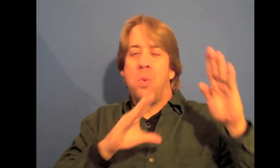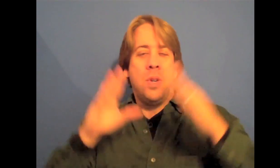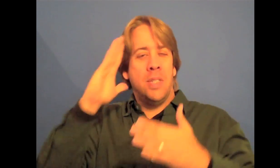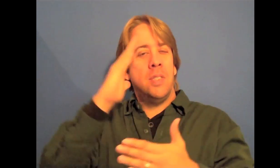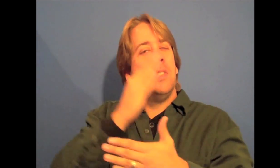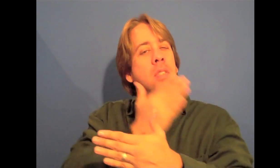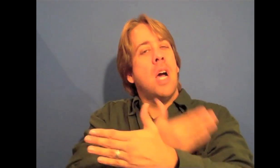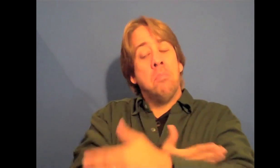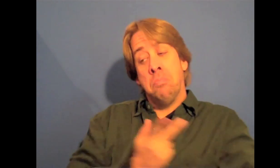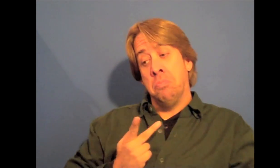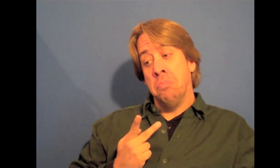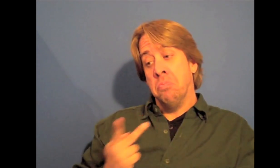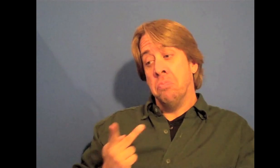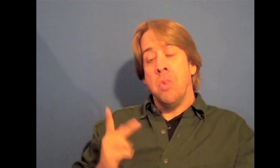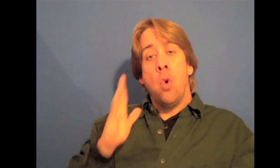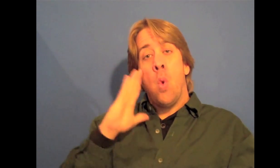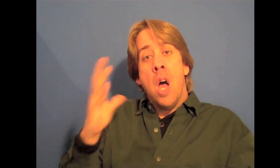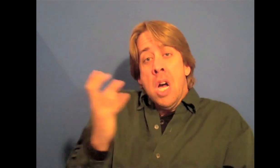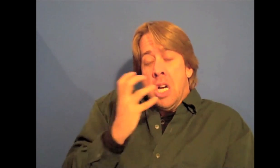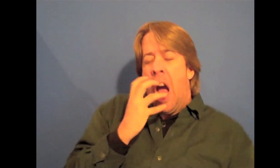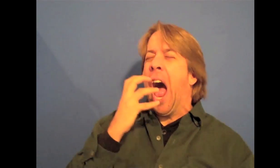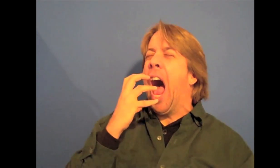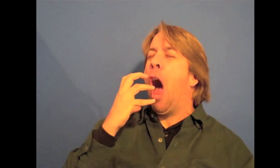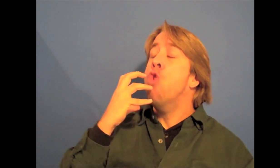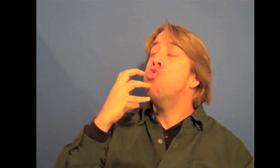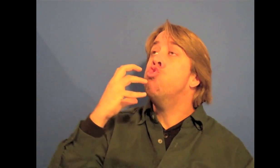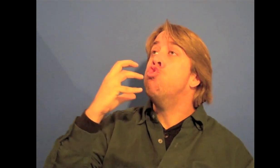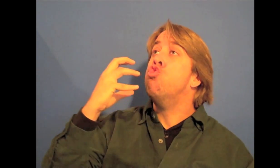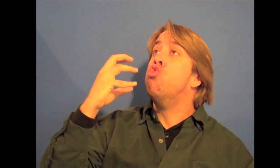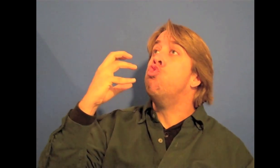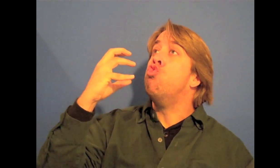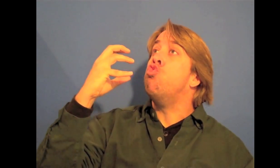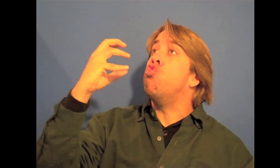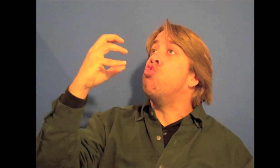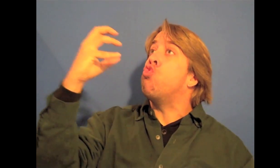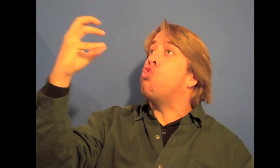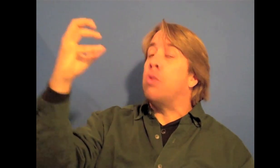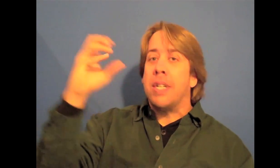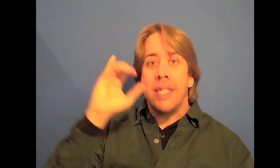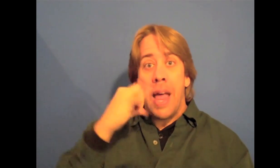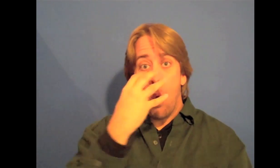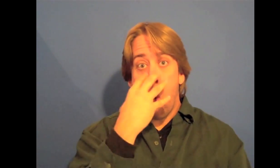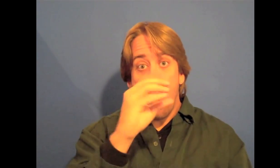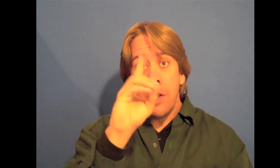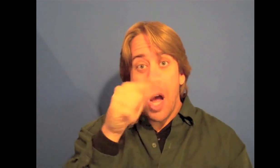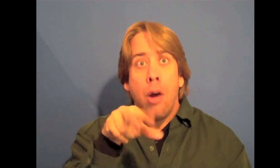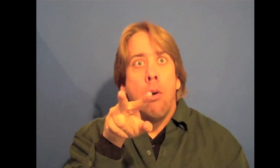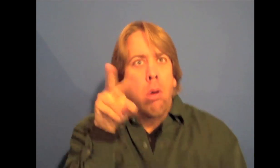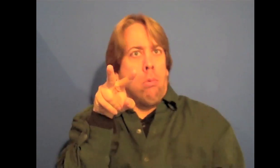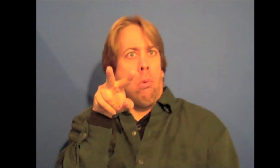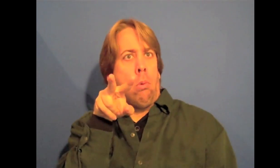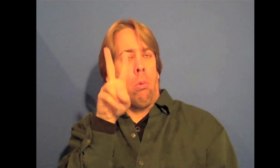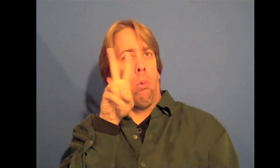We'd throw back our heads and howl till they slunk